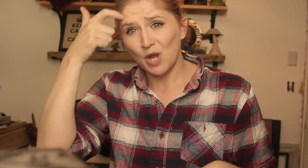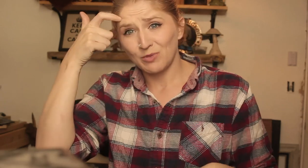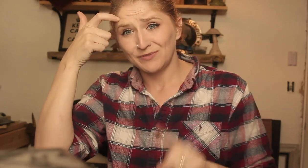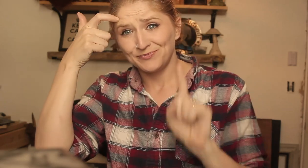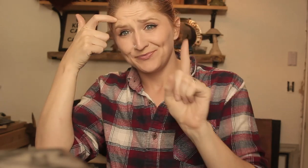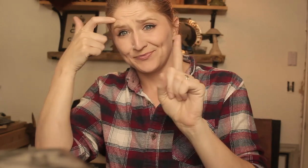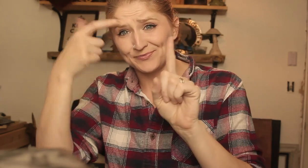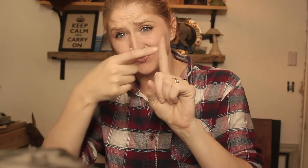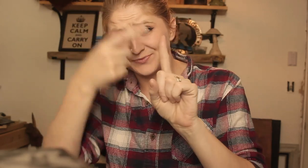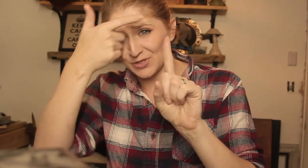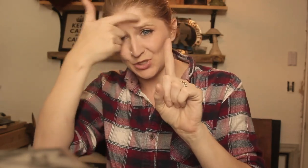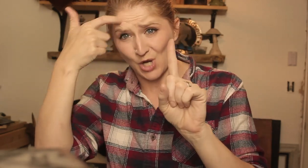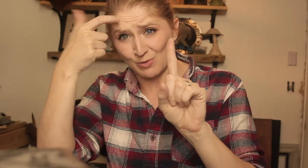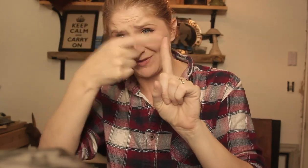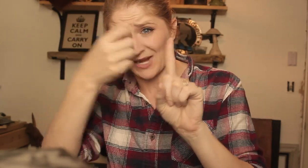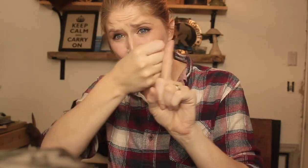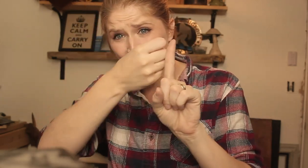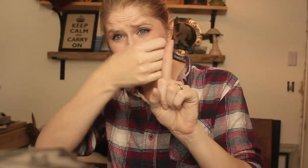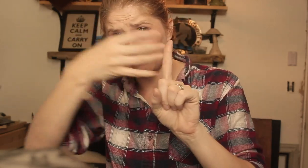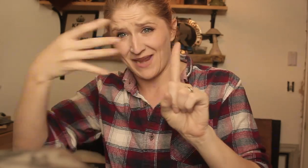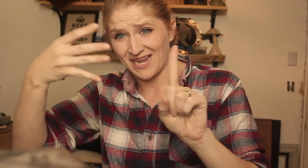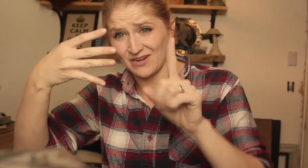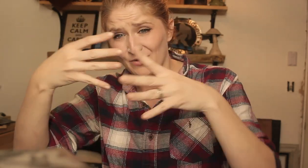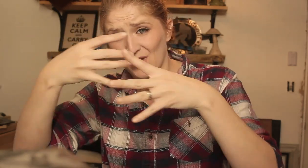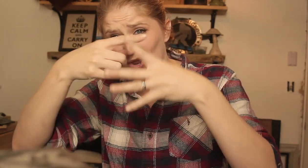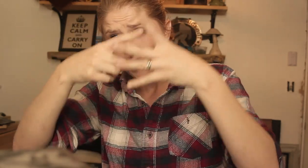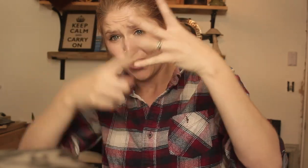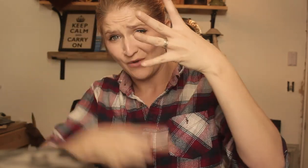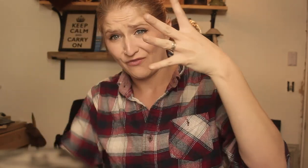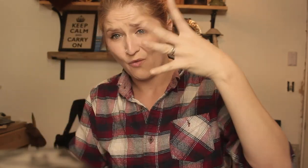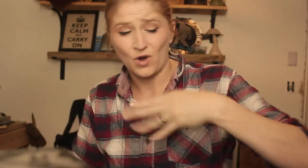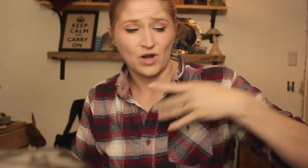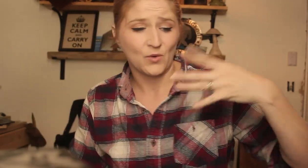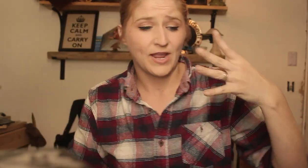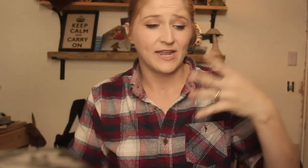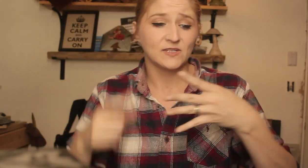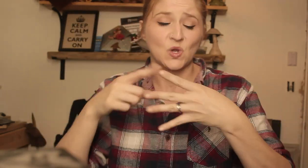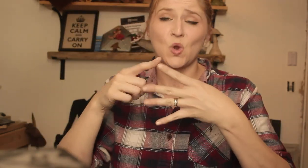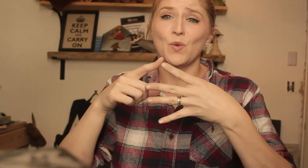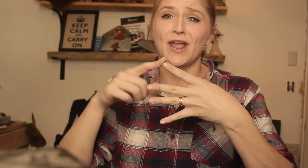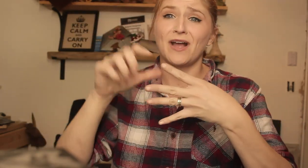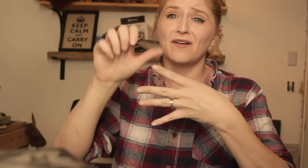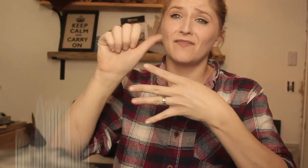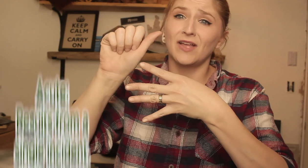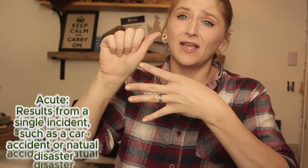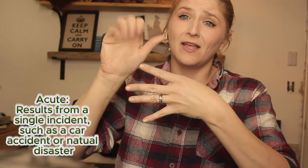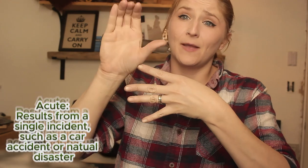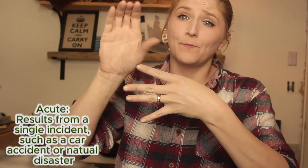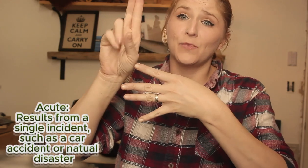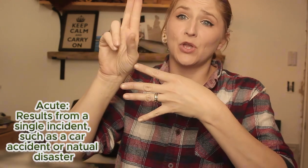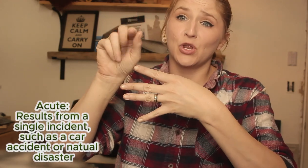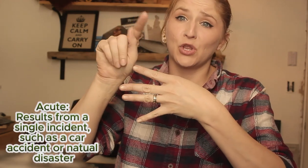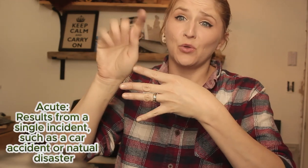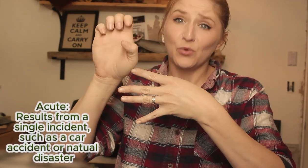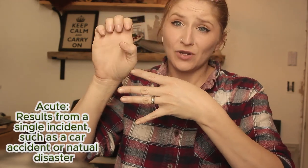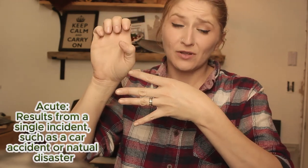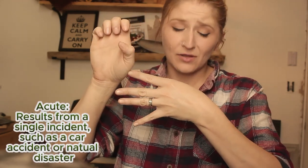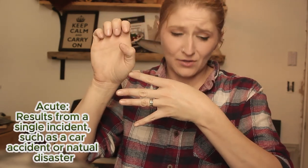trauma. Okay, we're gonna expand on 4. Okay, so we have acute.